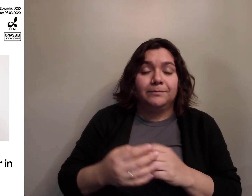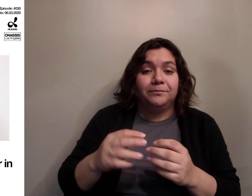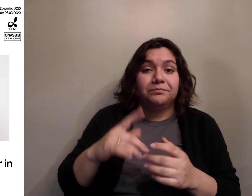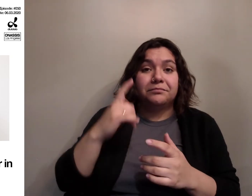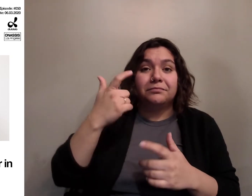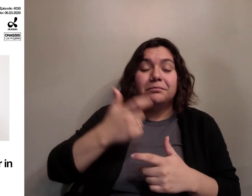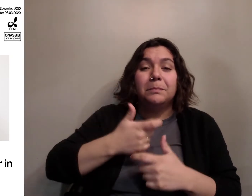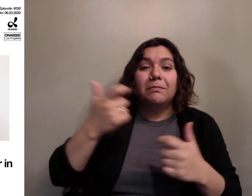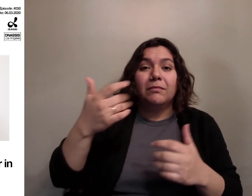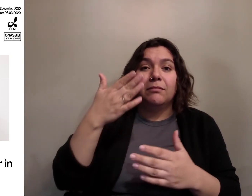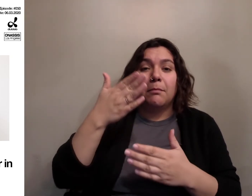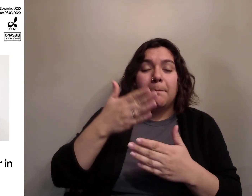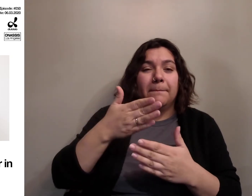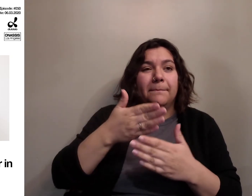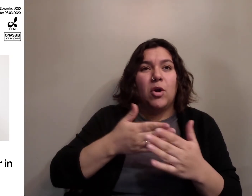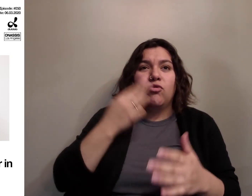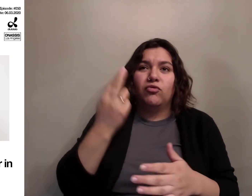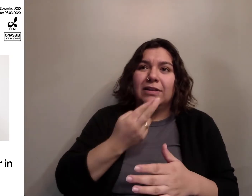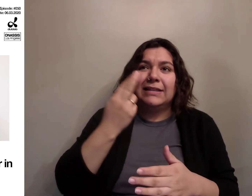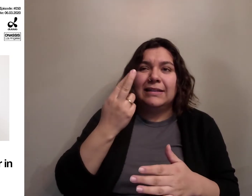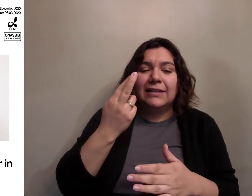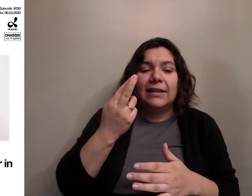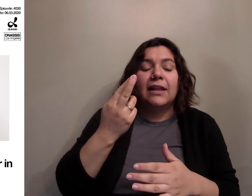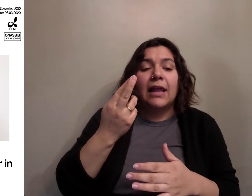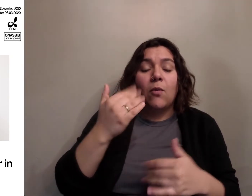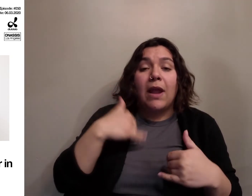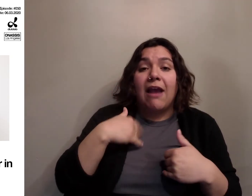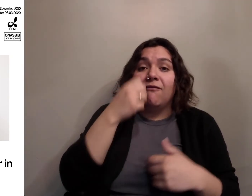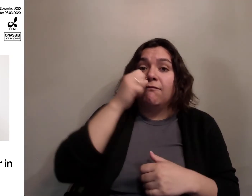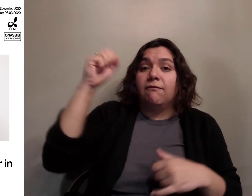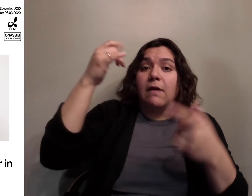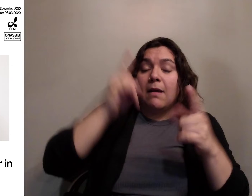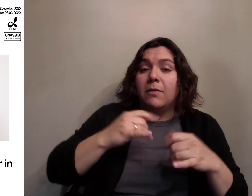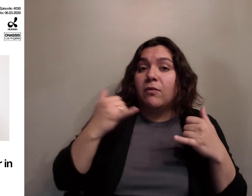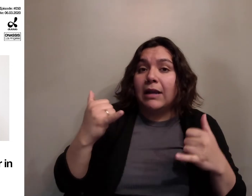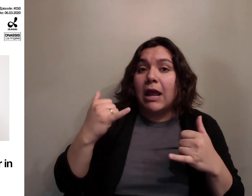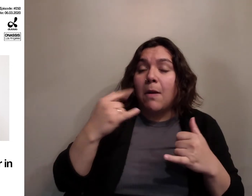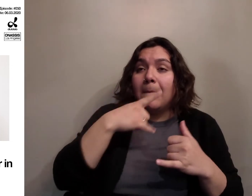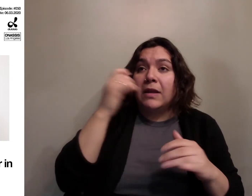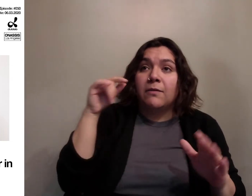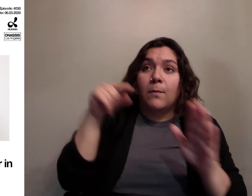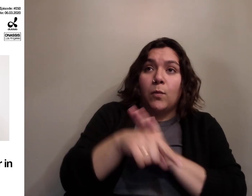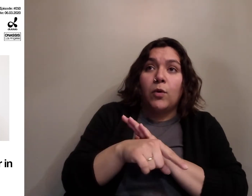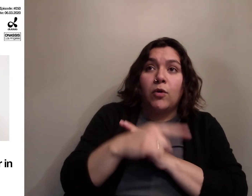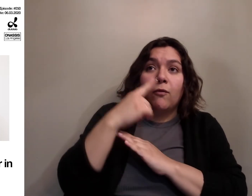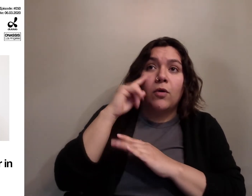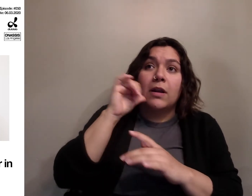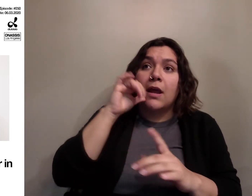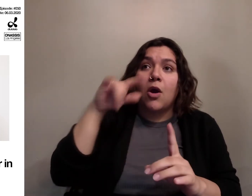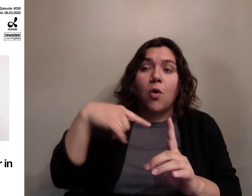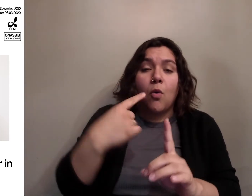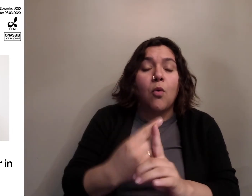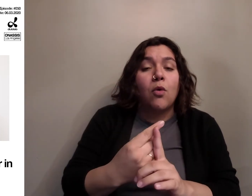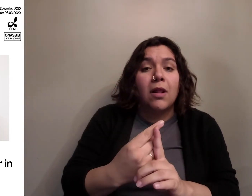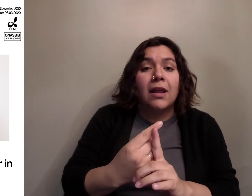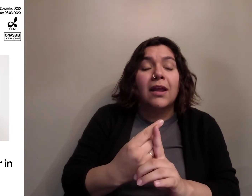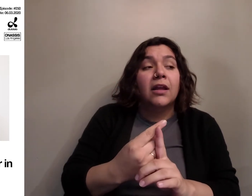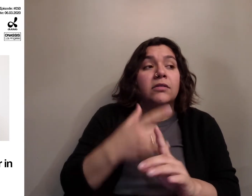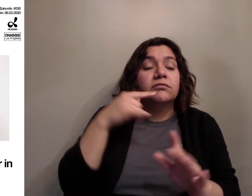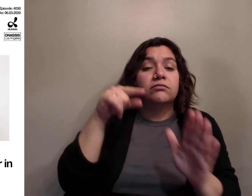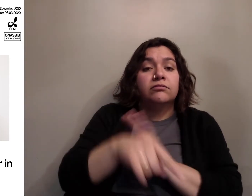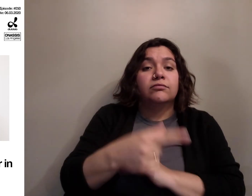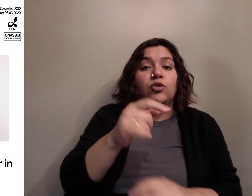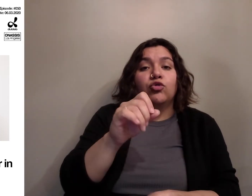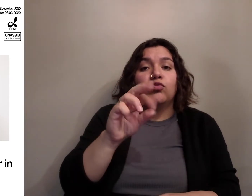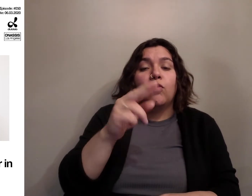real people. And I think a big part of why we have an uprising taking place right now from the